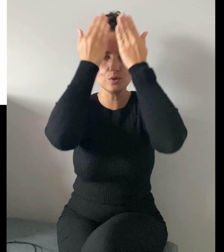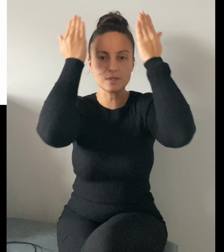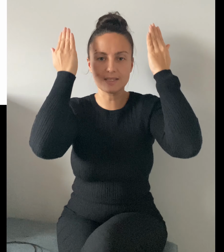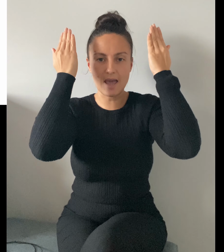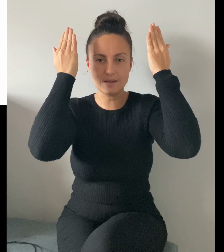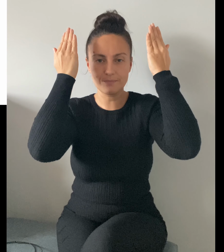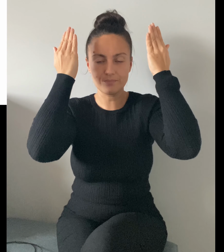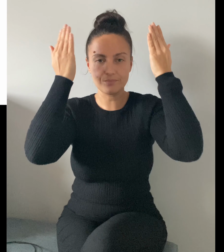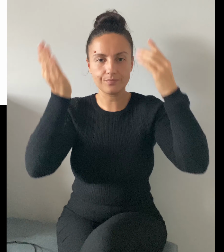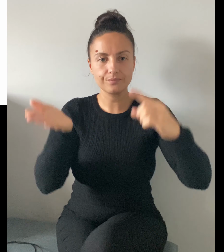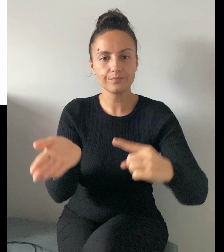Tuesday,